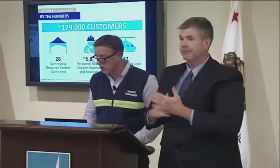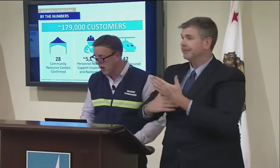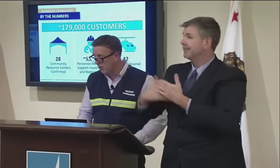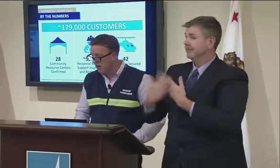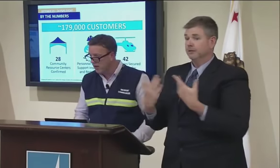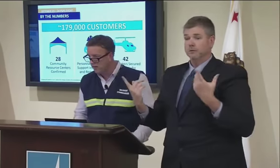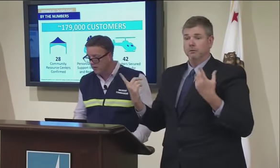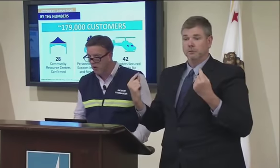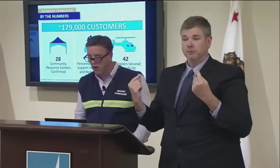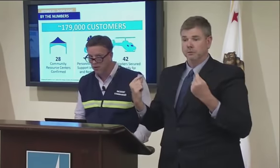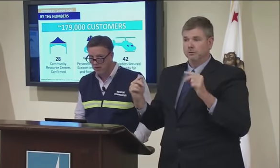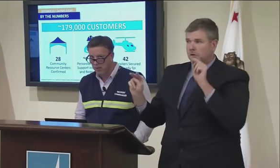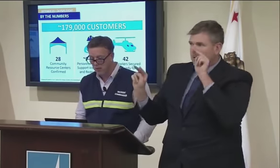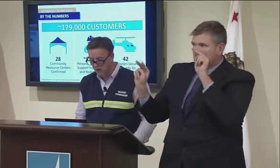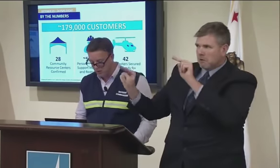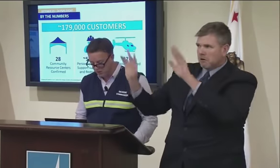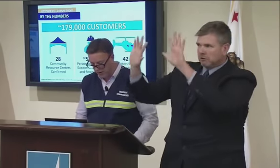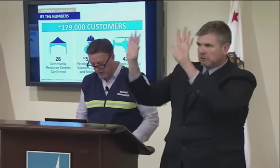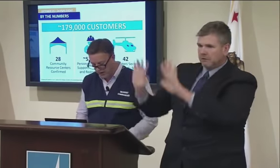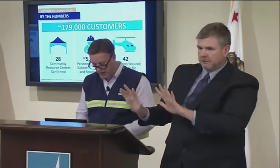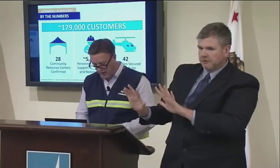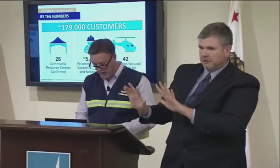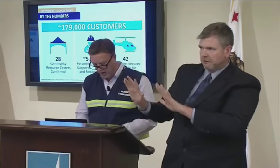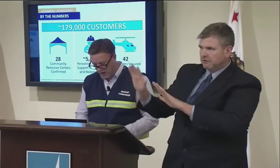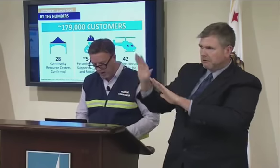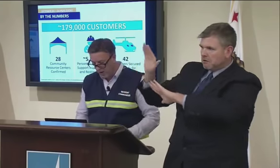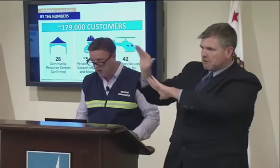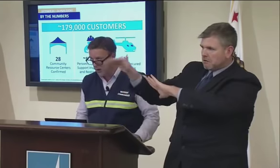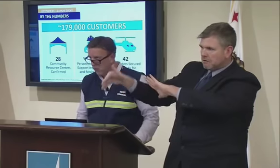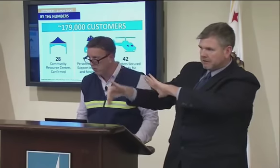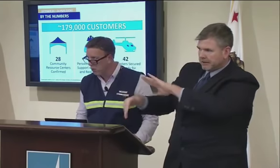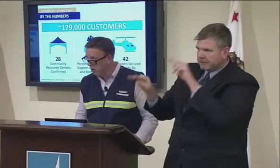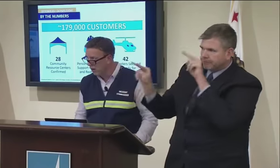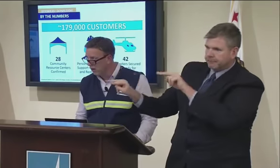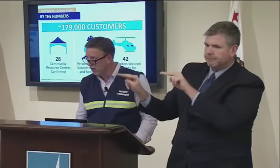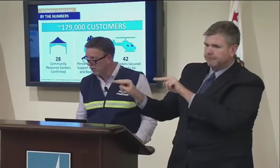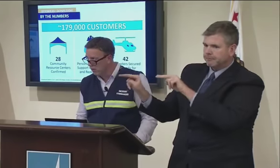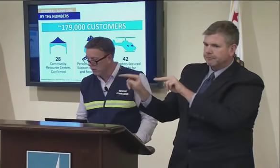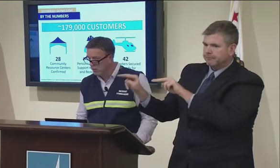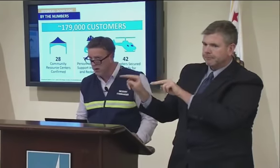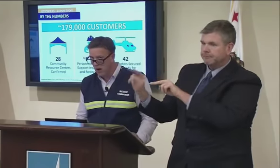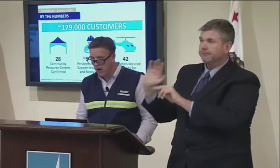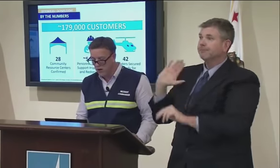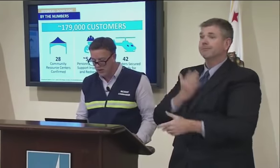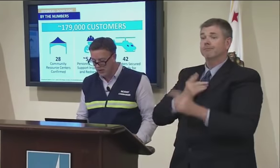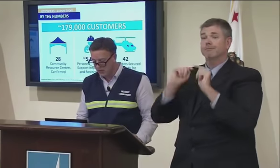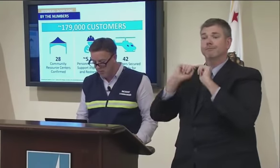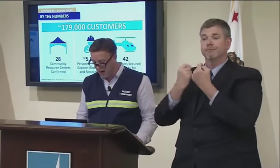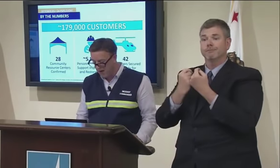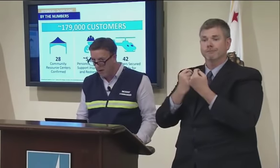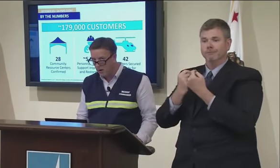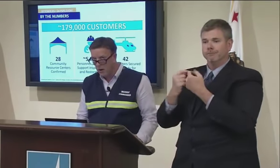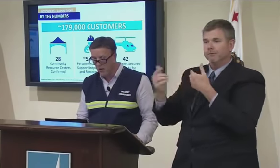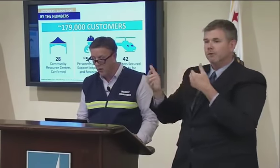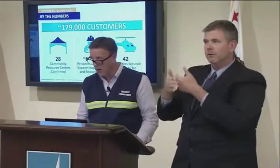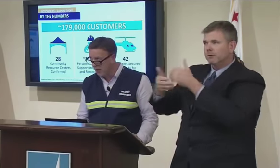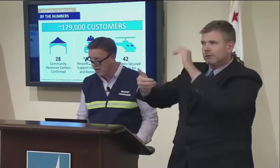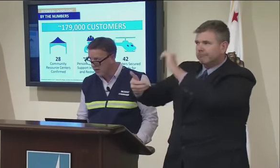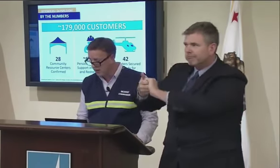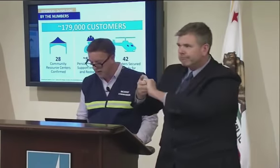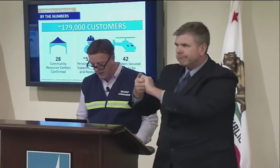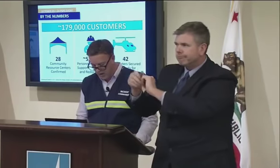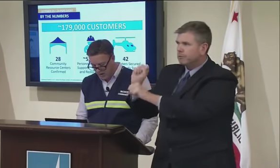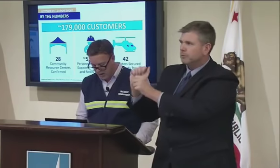conditions throughout the evening part of this operational period. Our team will be working closely with the meteorology team to monitor the